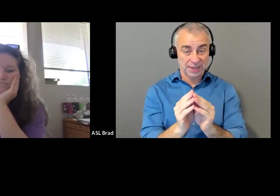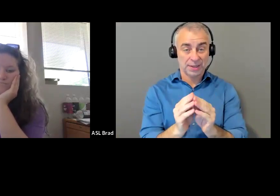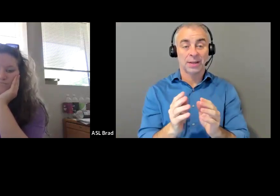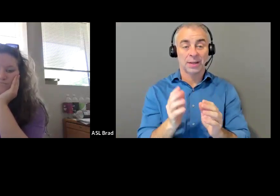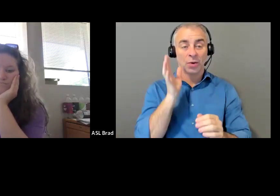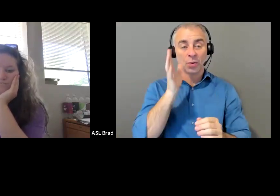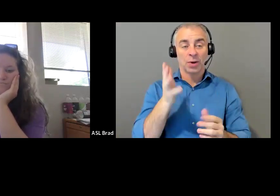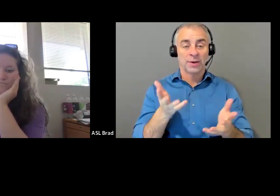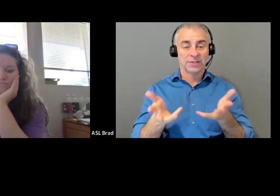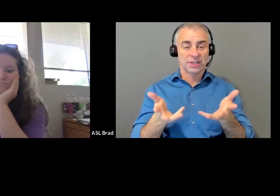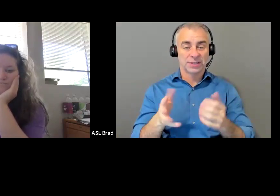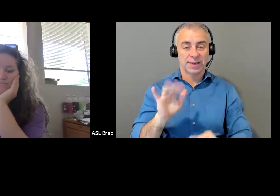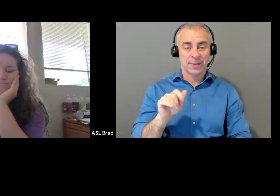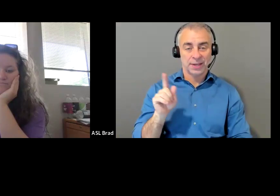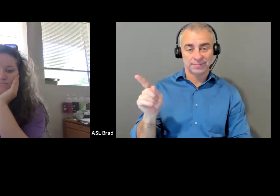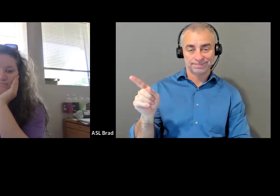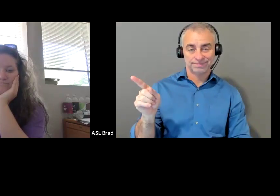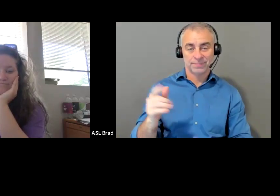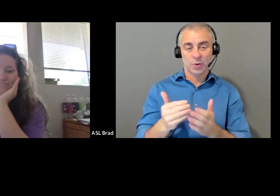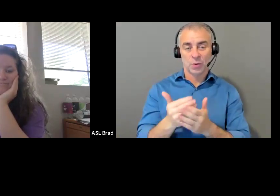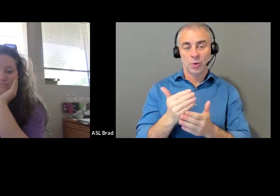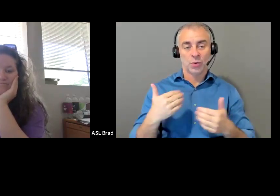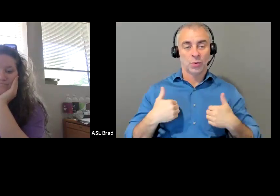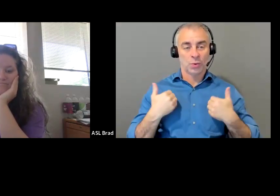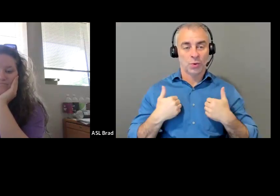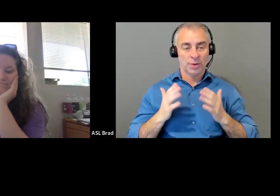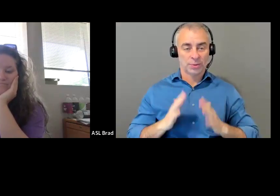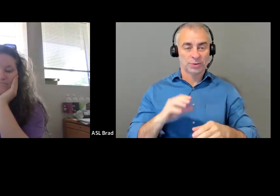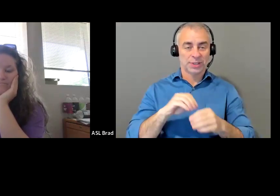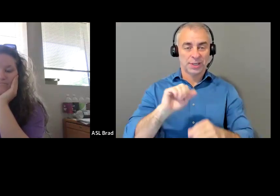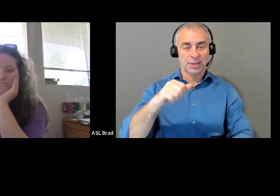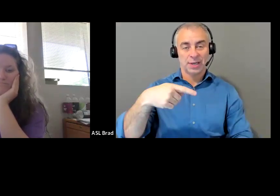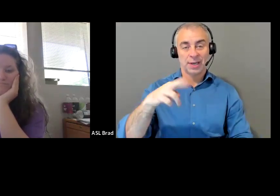facilitated by the new youth person at April.